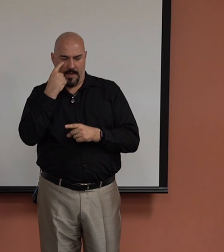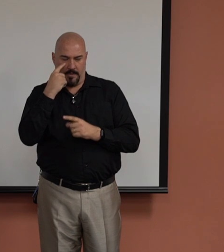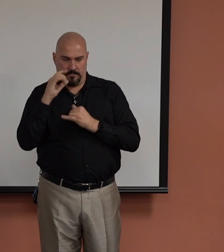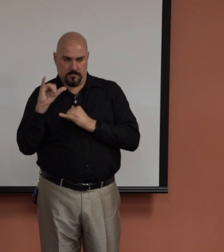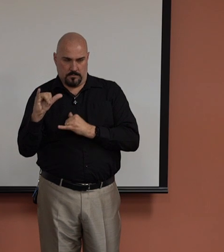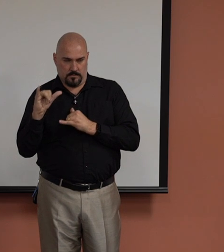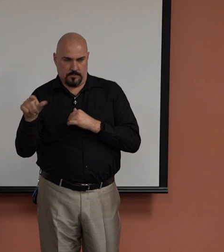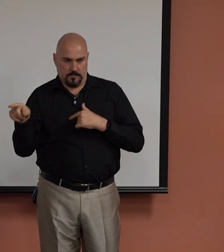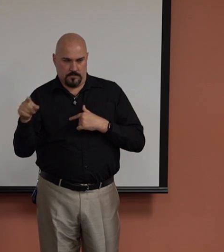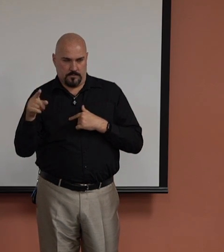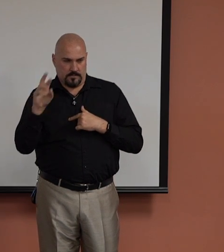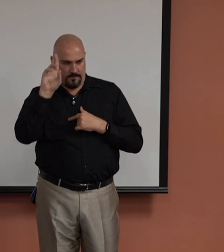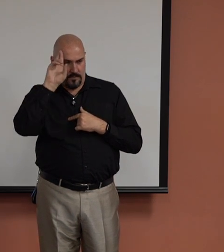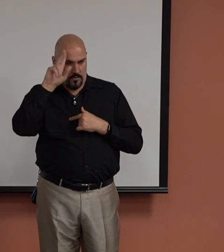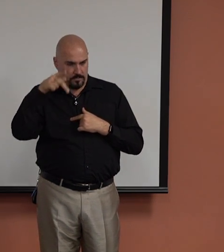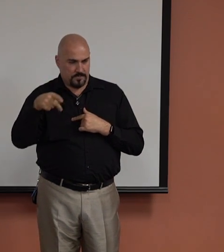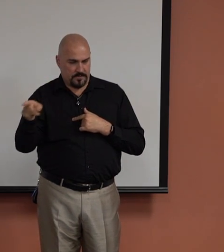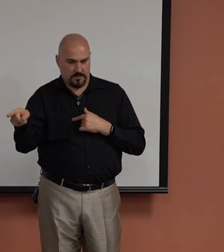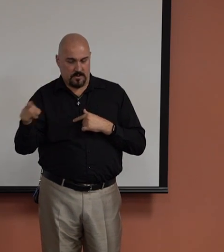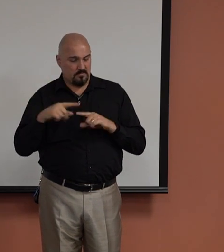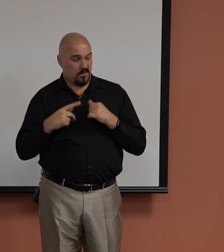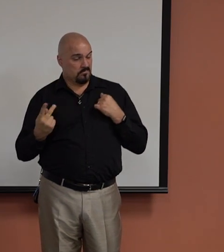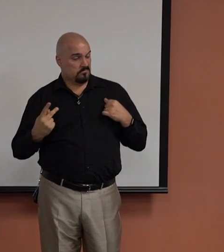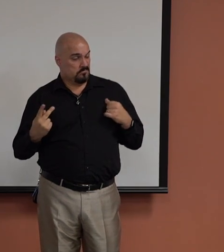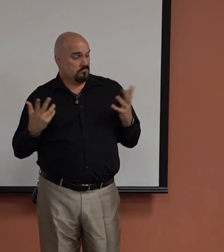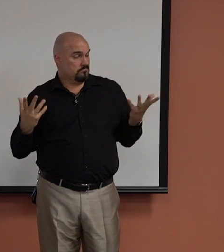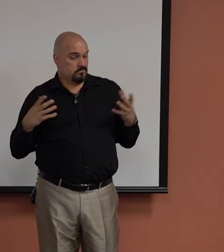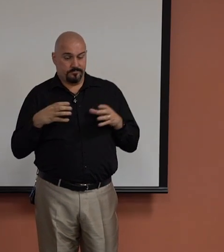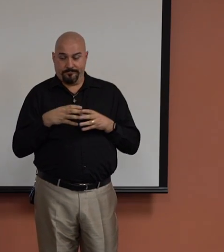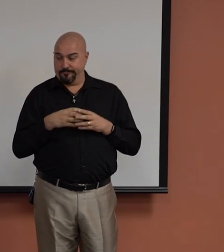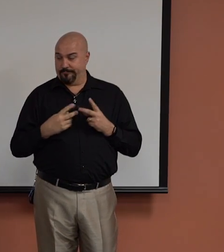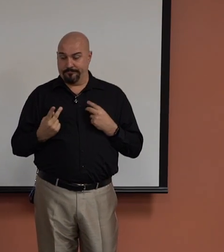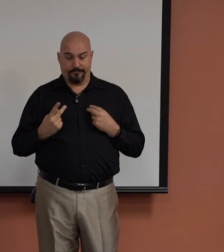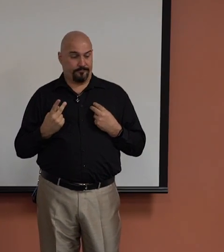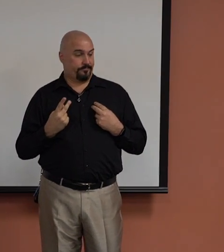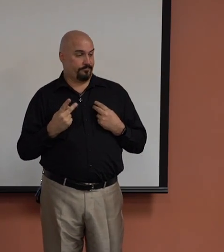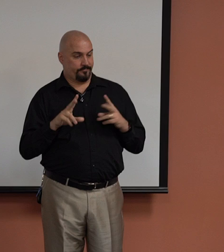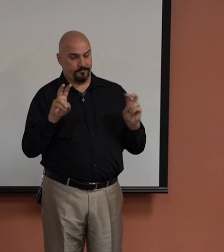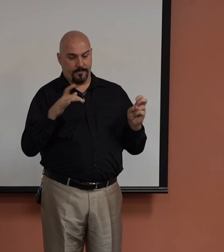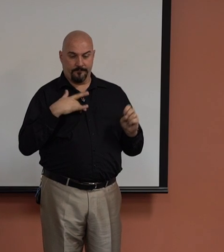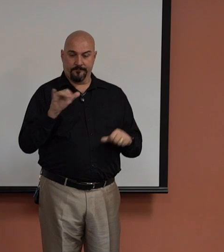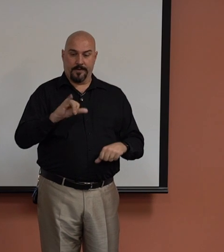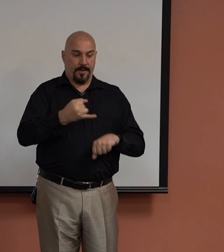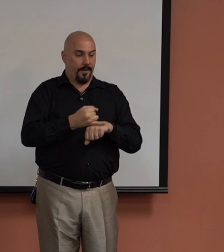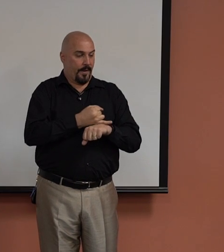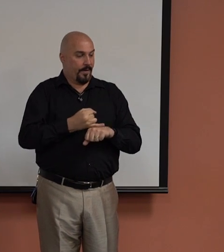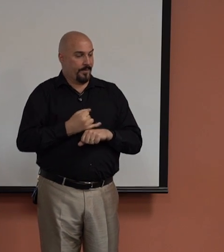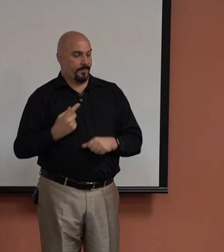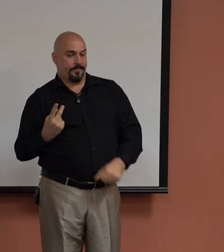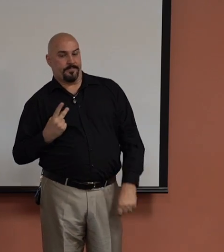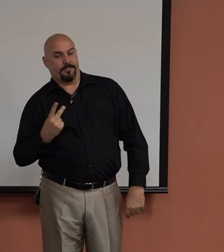far as our family goes, we were like this little island here in Georgia. So there was that, but